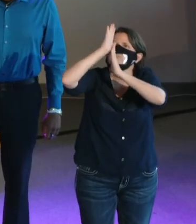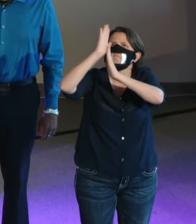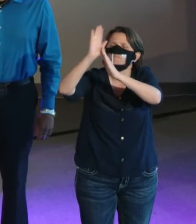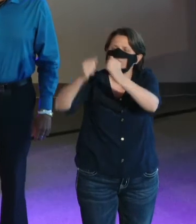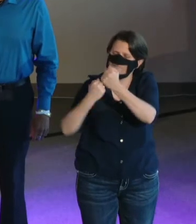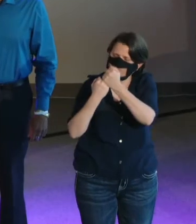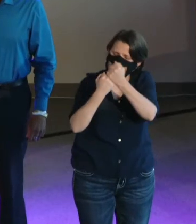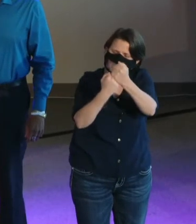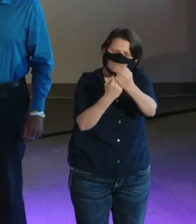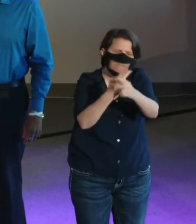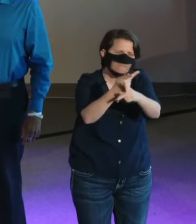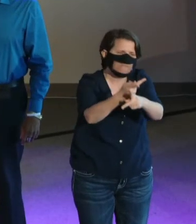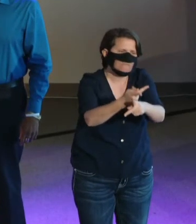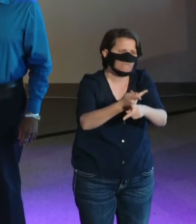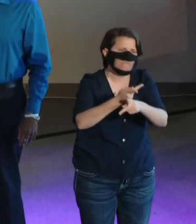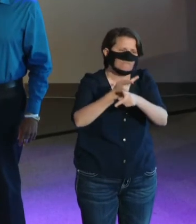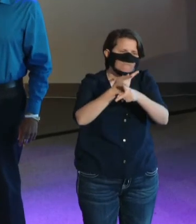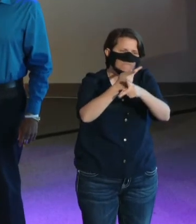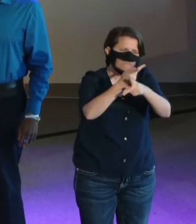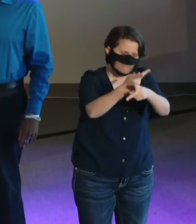to see you through.